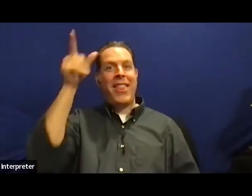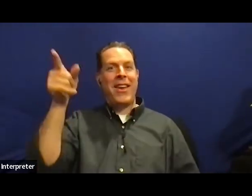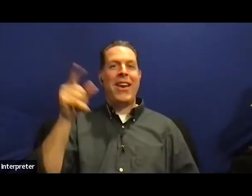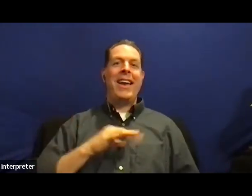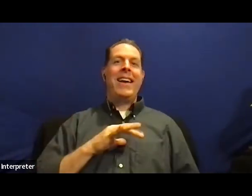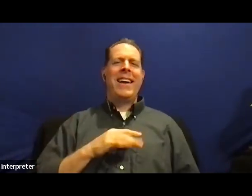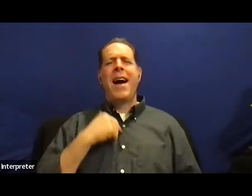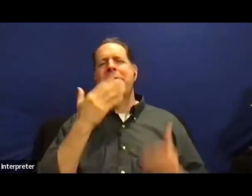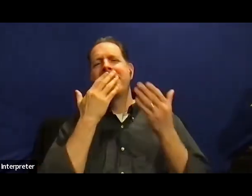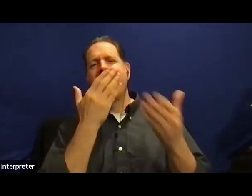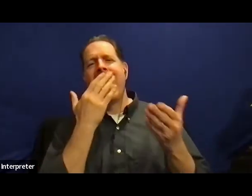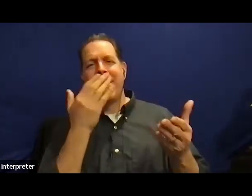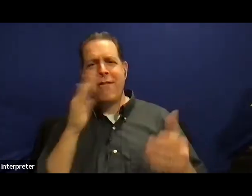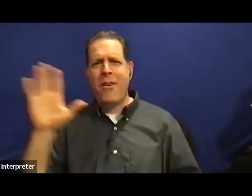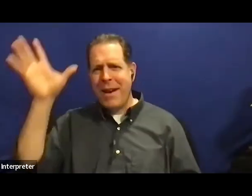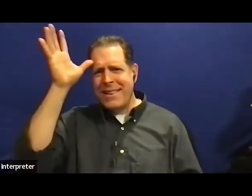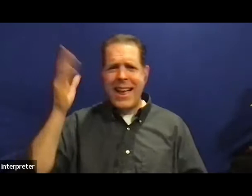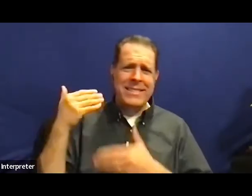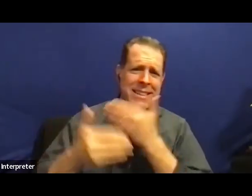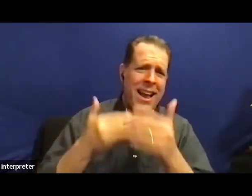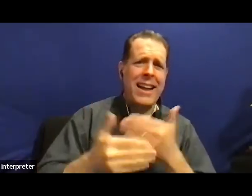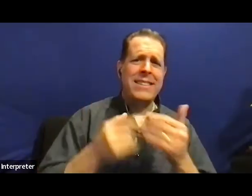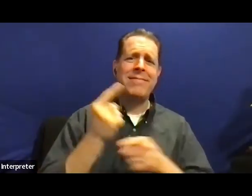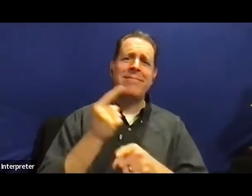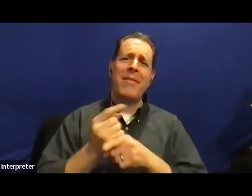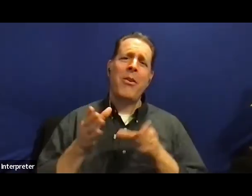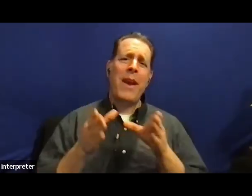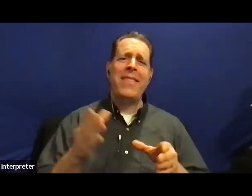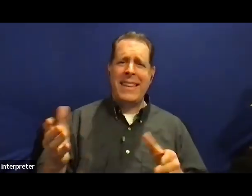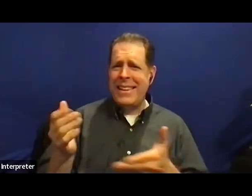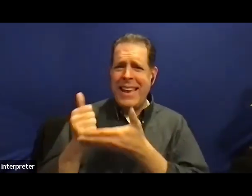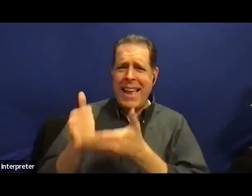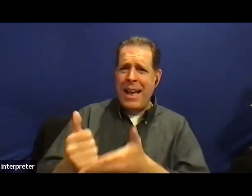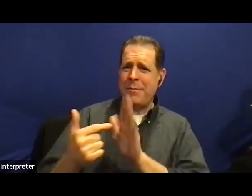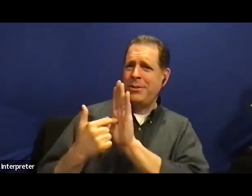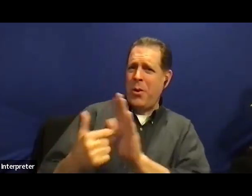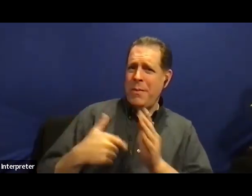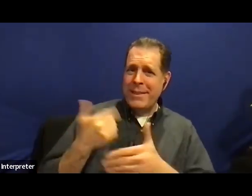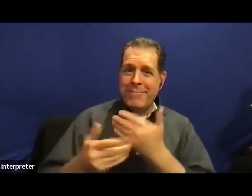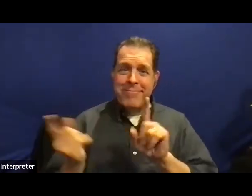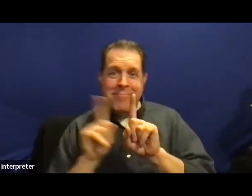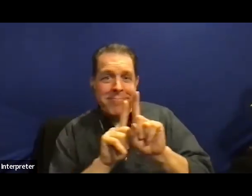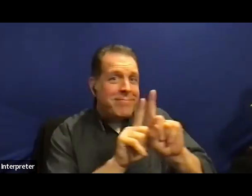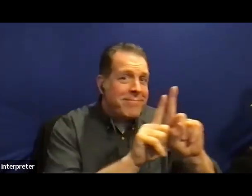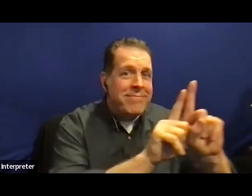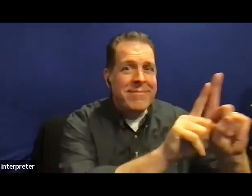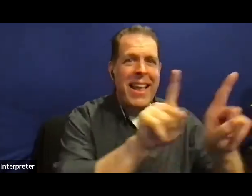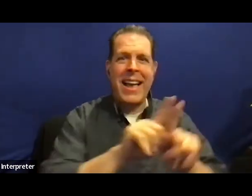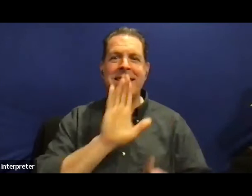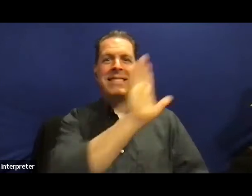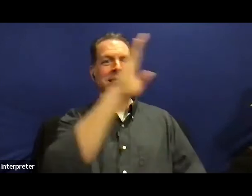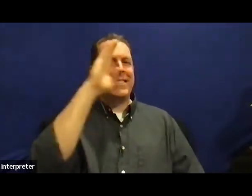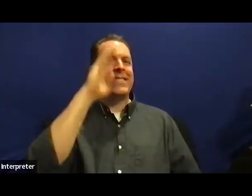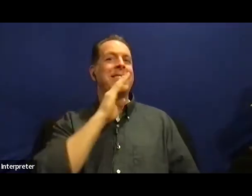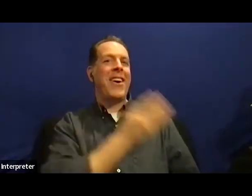so grateful for his kindness and the way that he took me in as his daughter and taught me all of the things I now